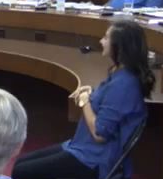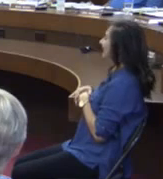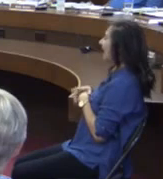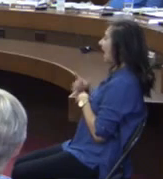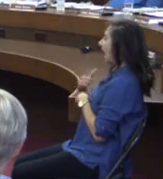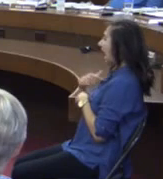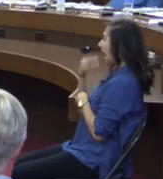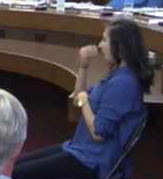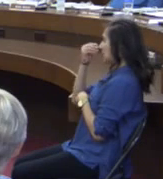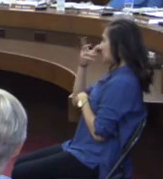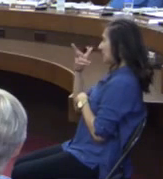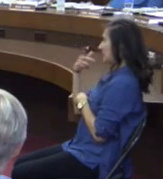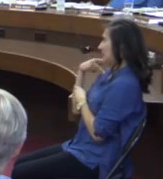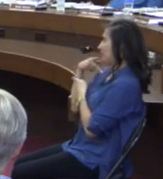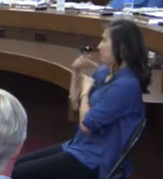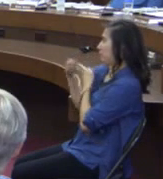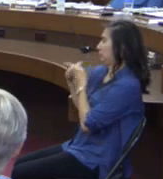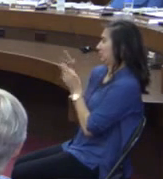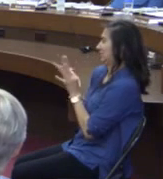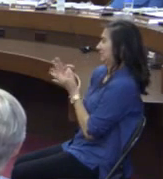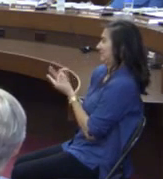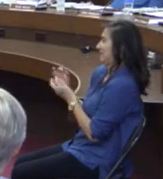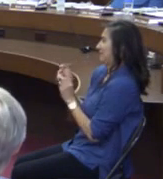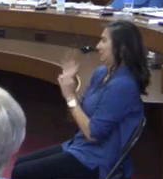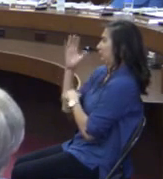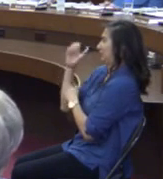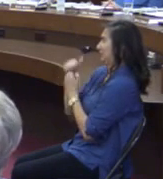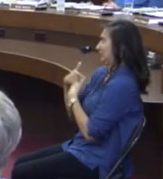I don't carry the Portuguese family tree with me.